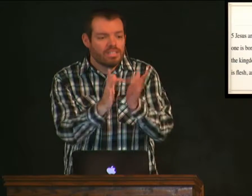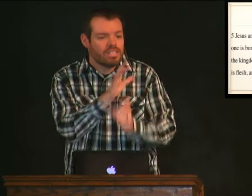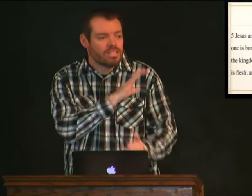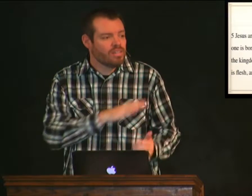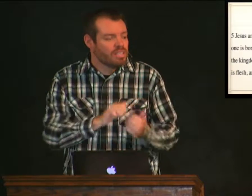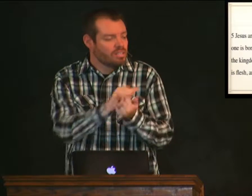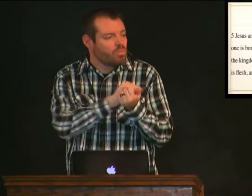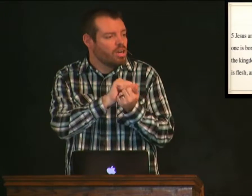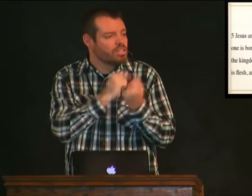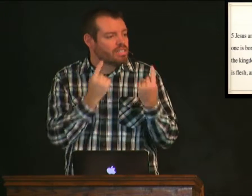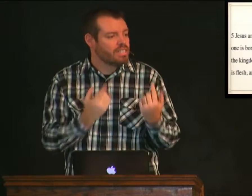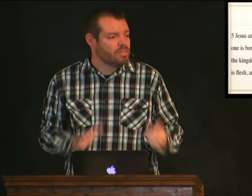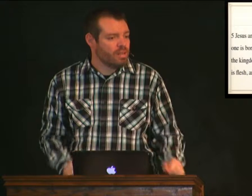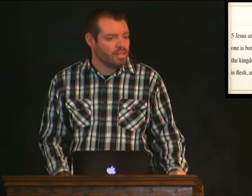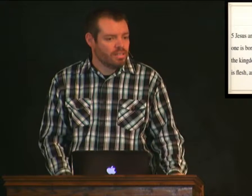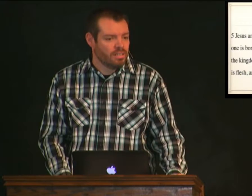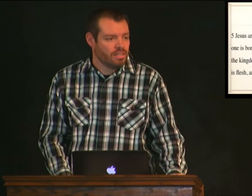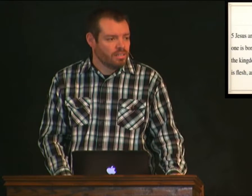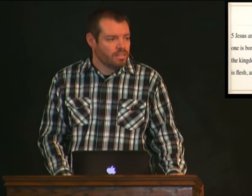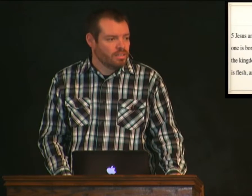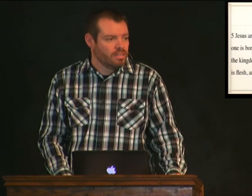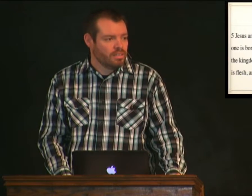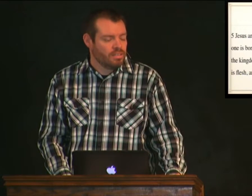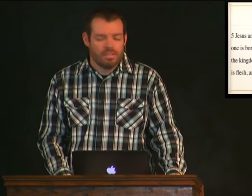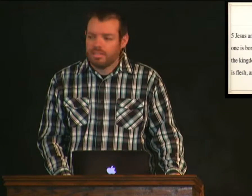But we need Jesus Christ to wash our sins away.